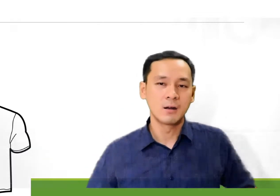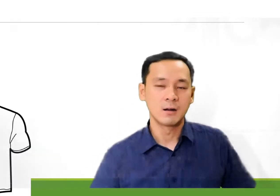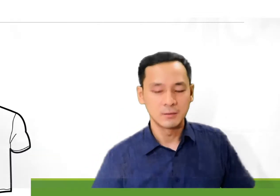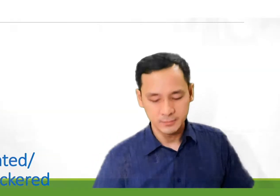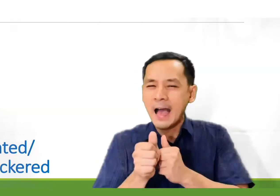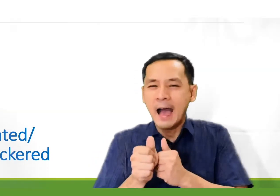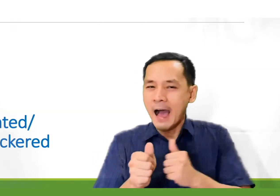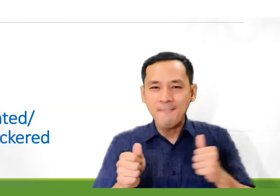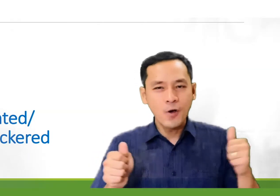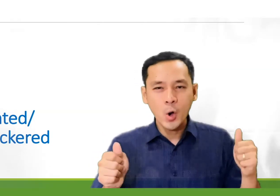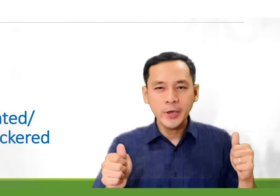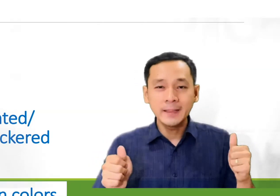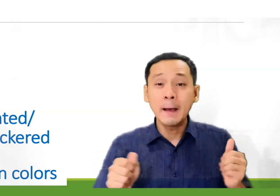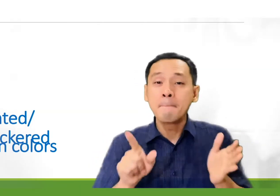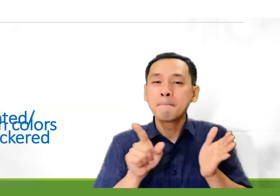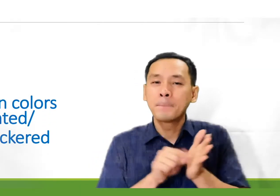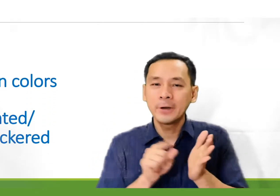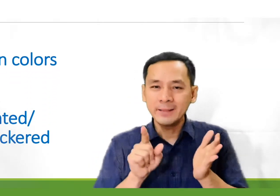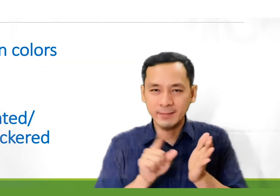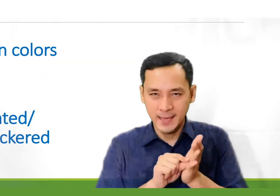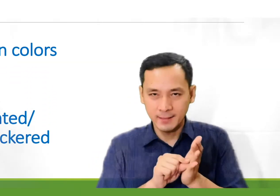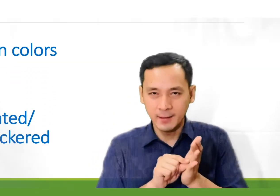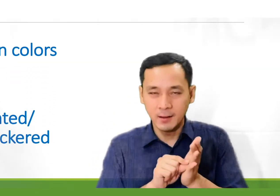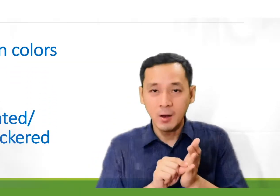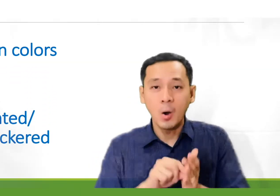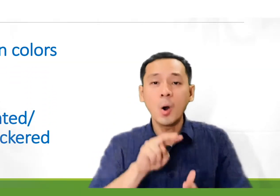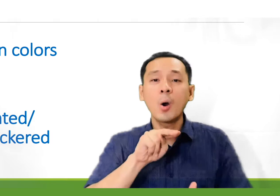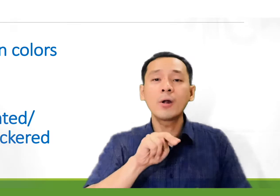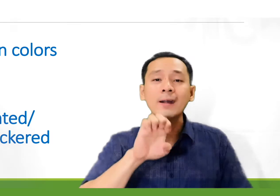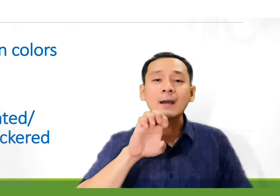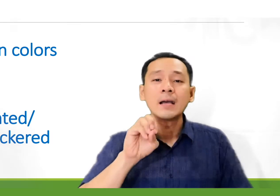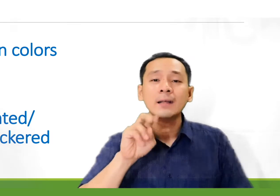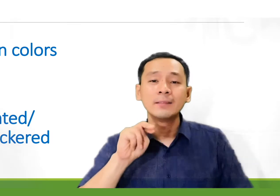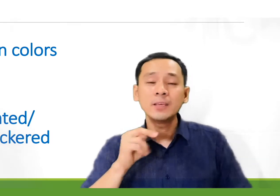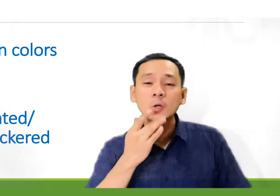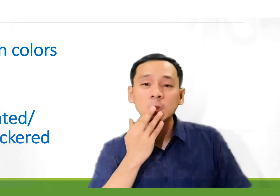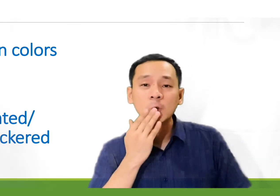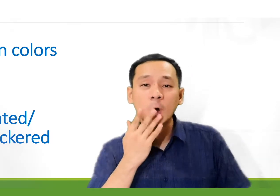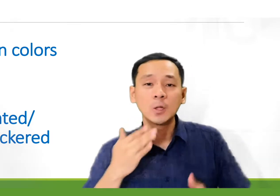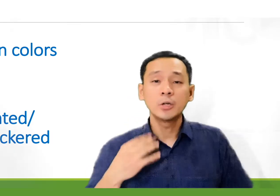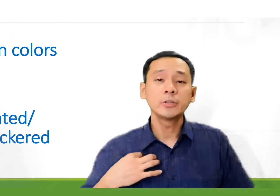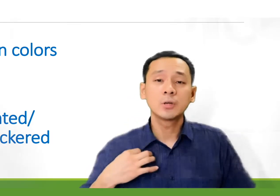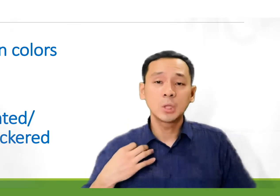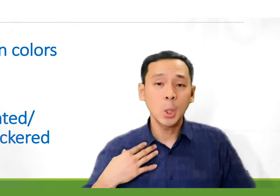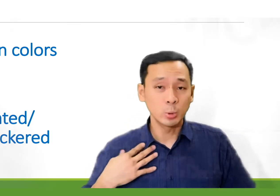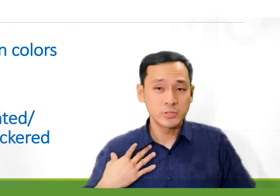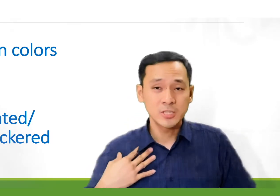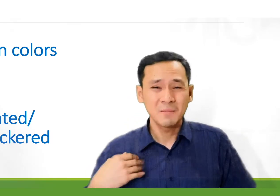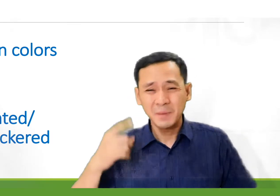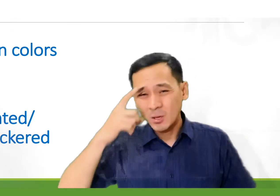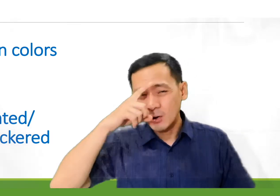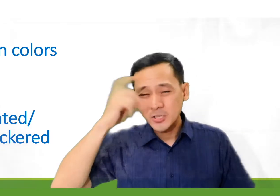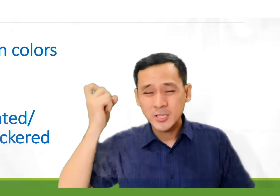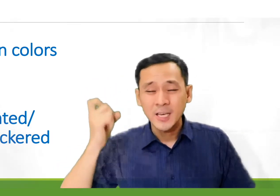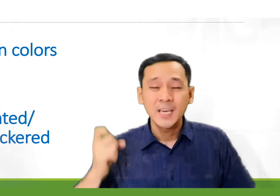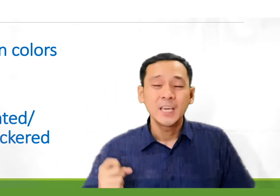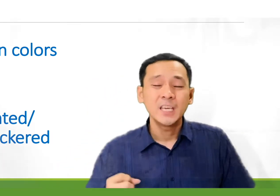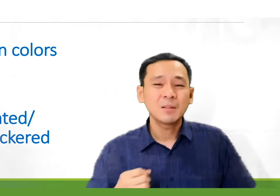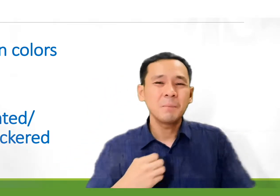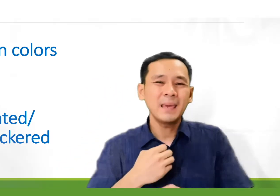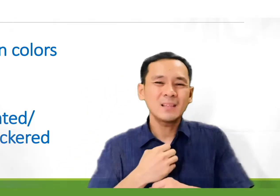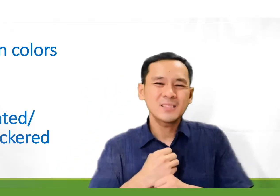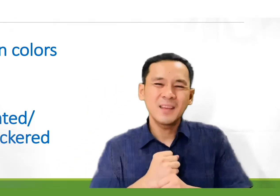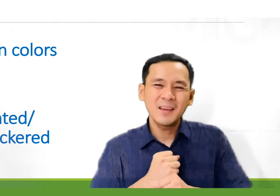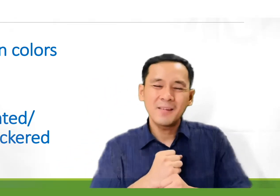wear. Avoid printed or neon colored clothes because